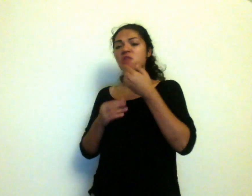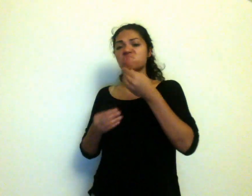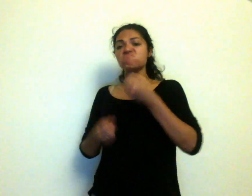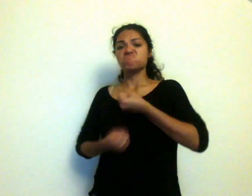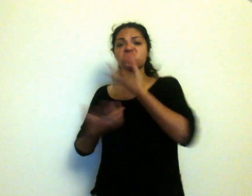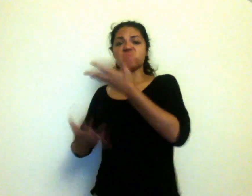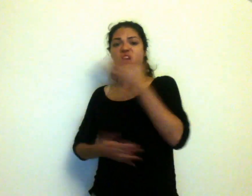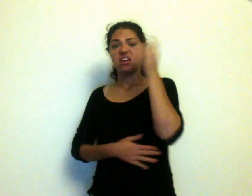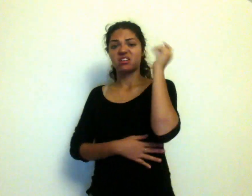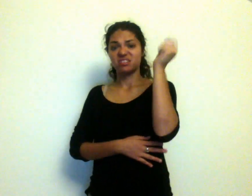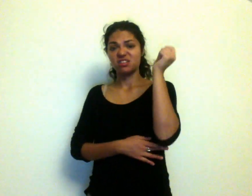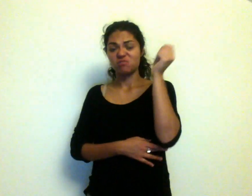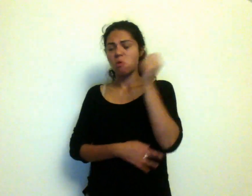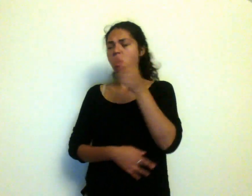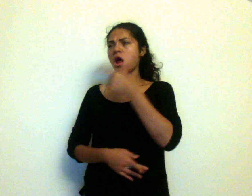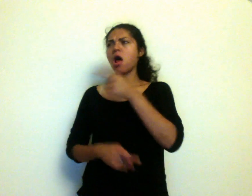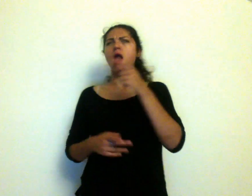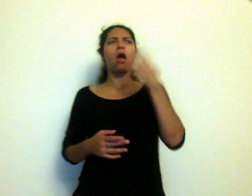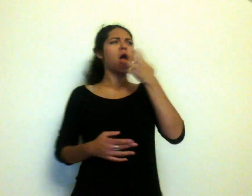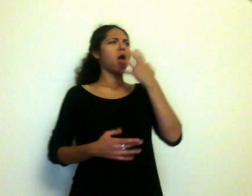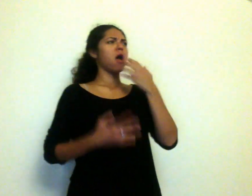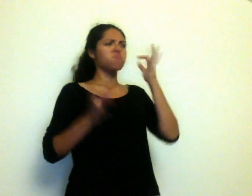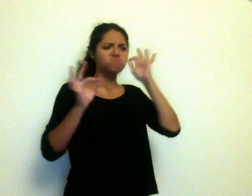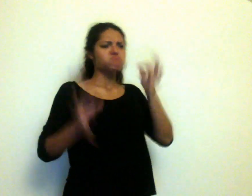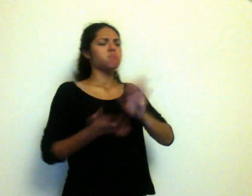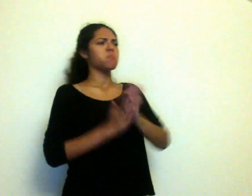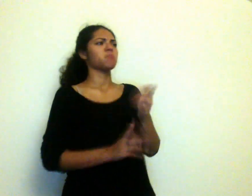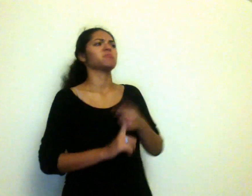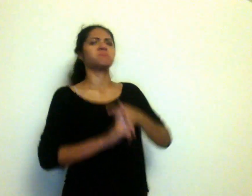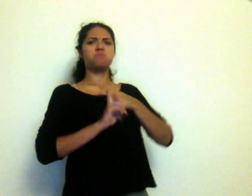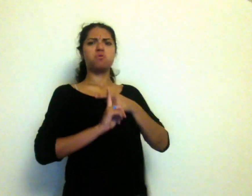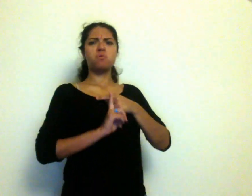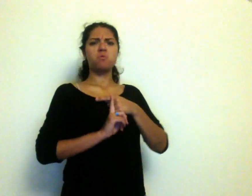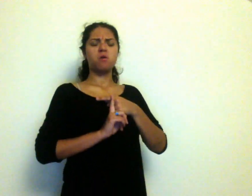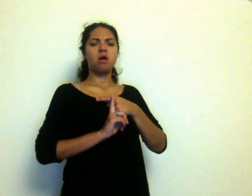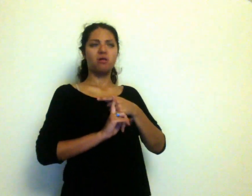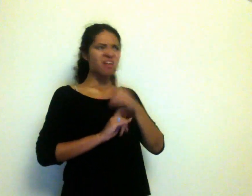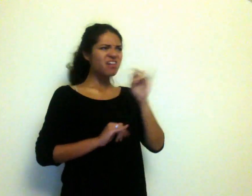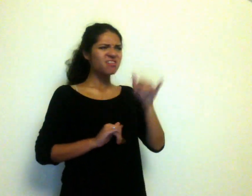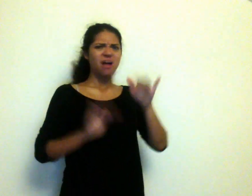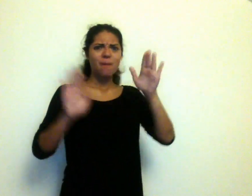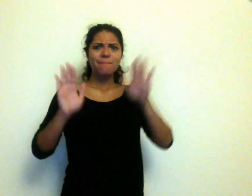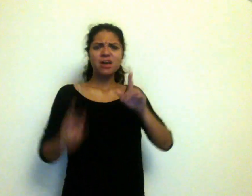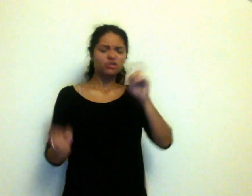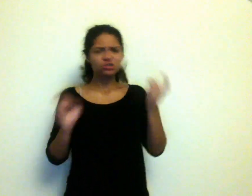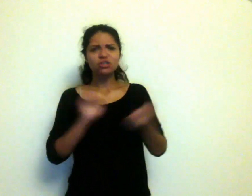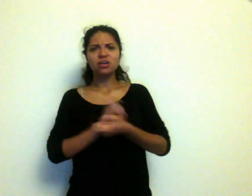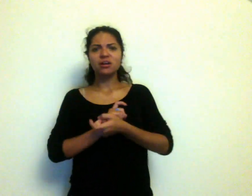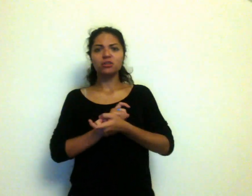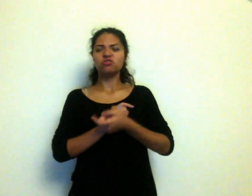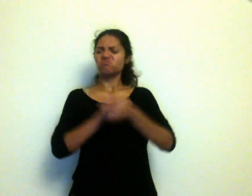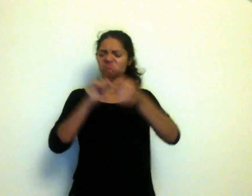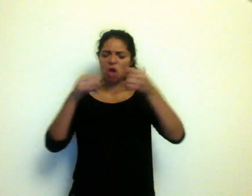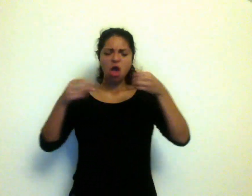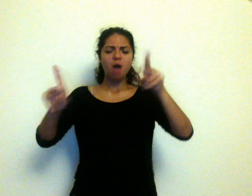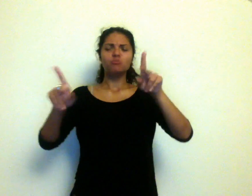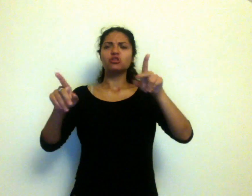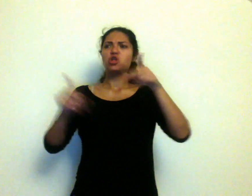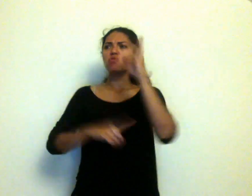have the world at our doorstep. Thanks, Ravi, for that reminder of the great opportunities that lie ahead. I hope you'll join